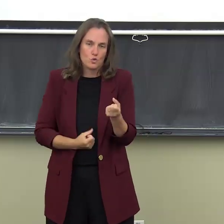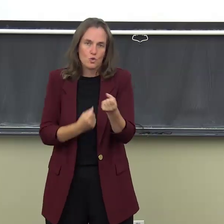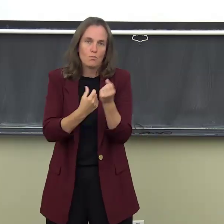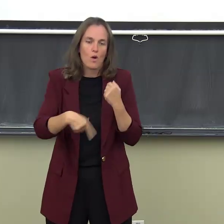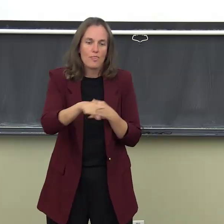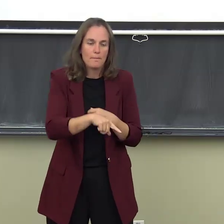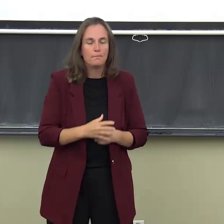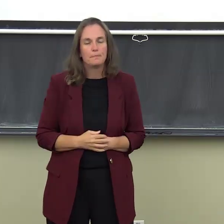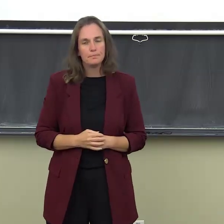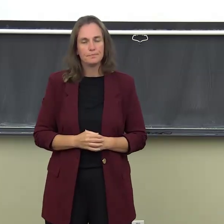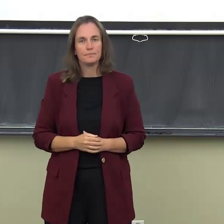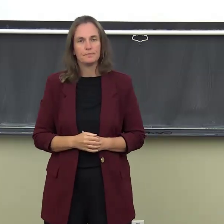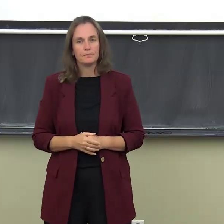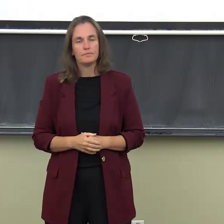well.